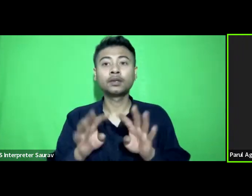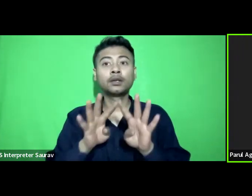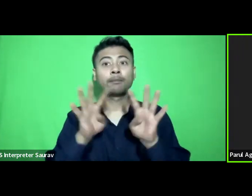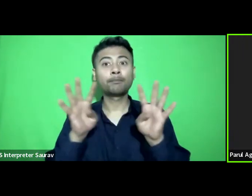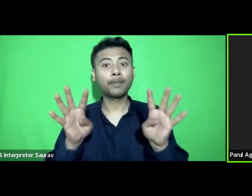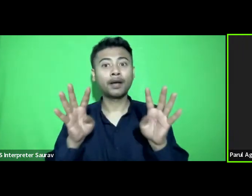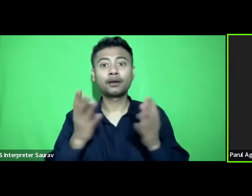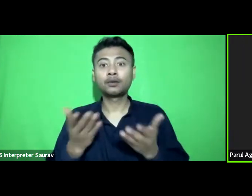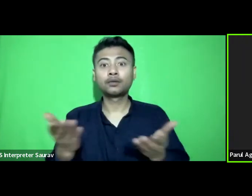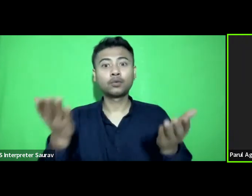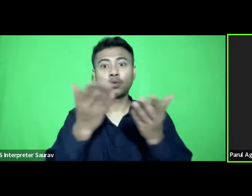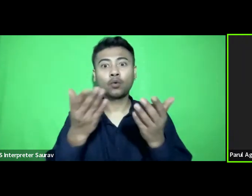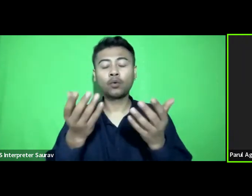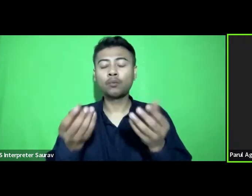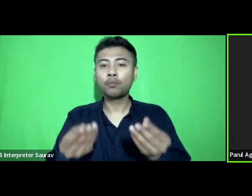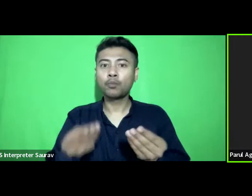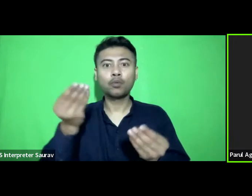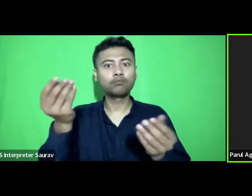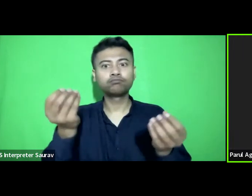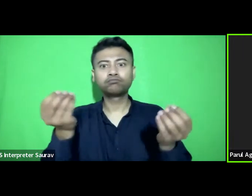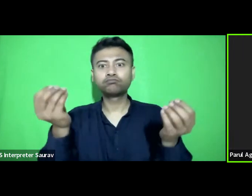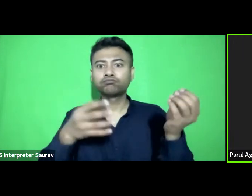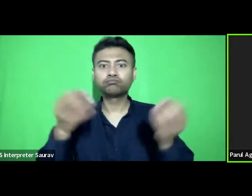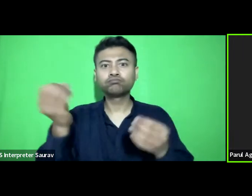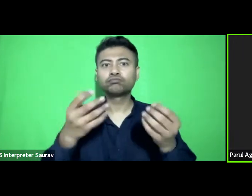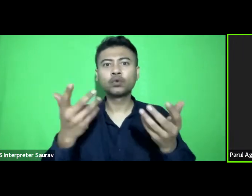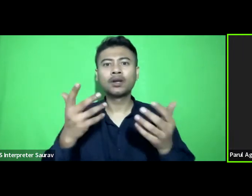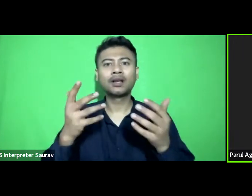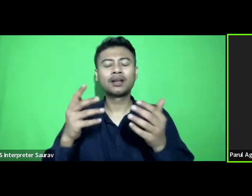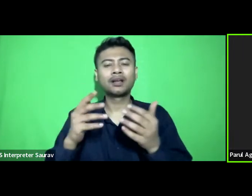how to engage communities, how to engage the